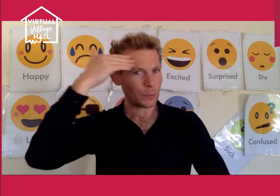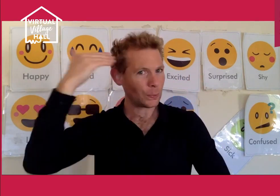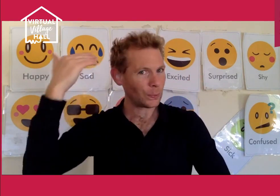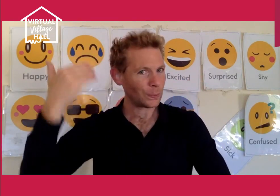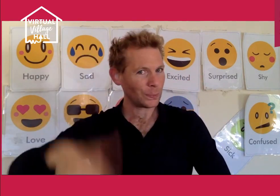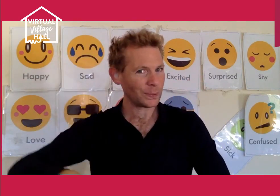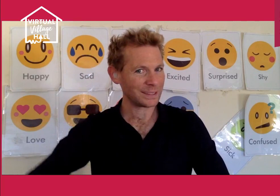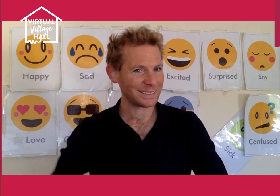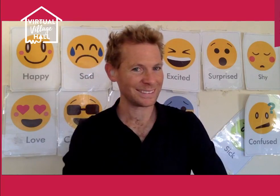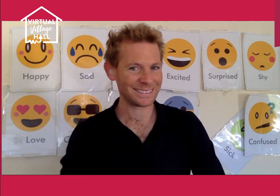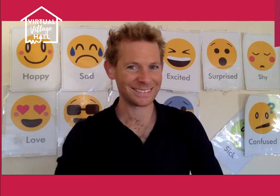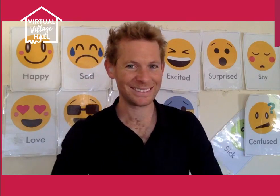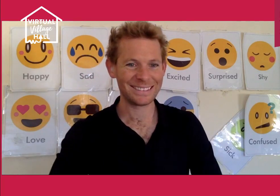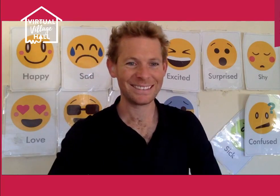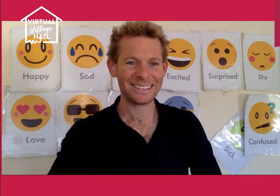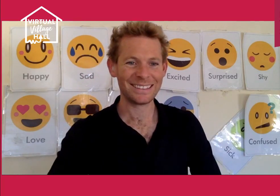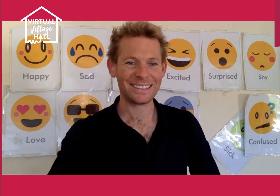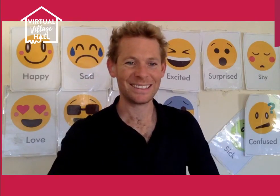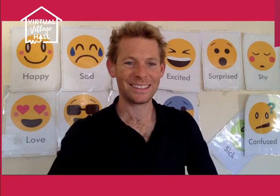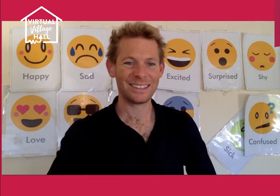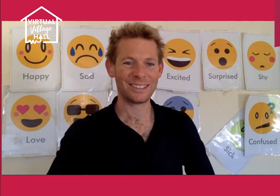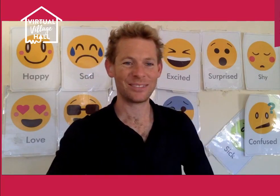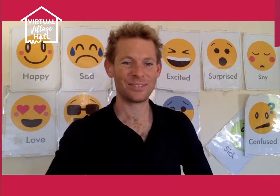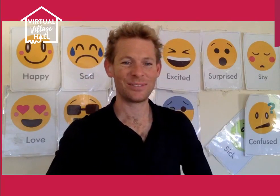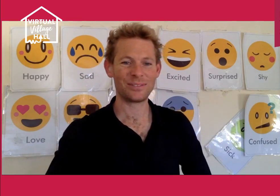That's great. Whew, my goodness.